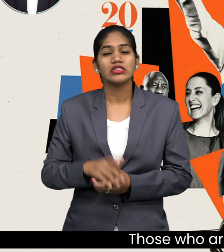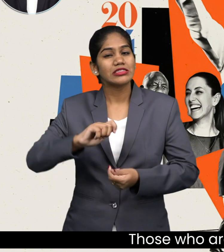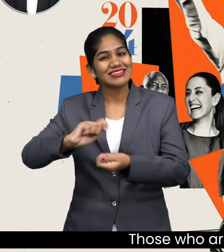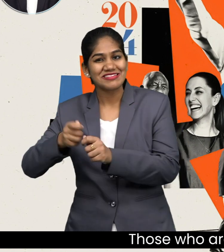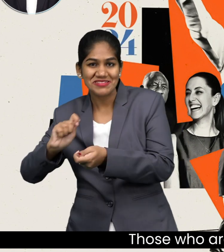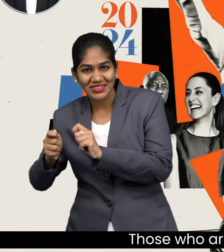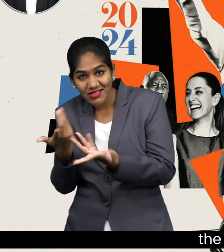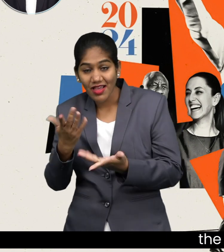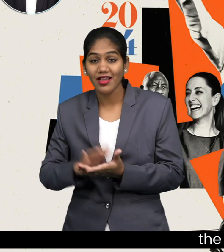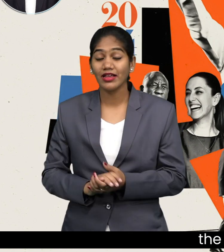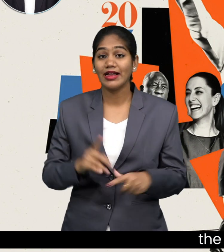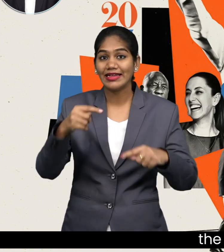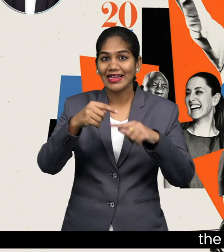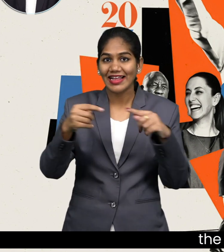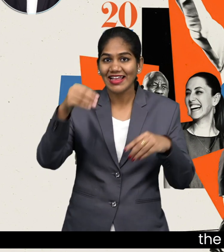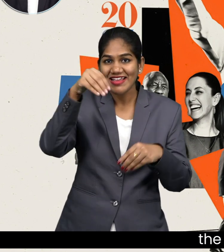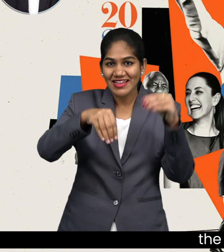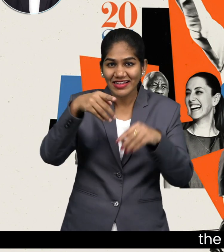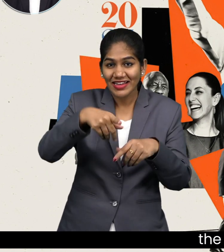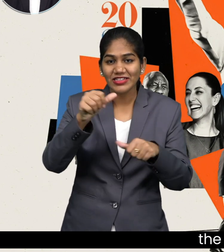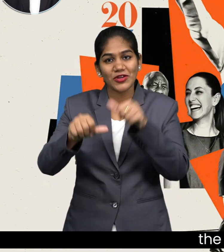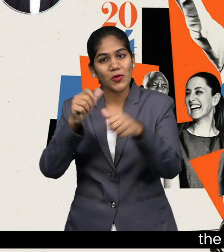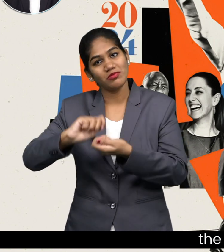the election process.